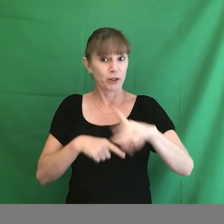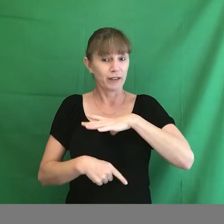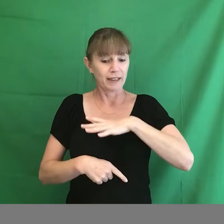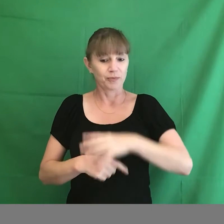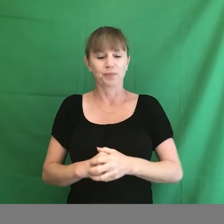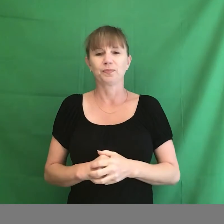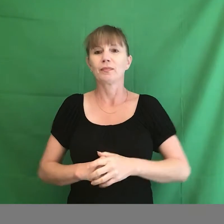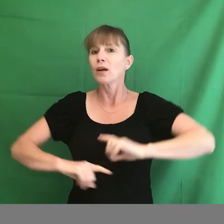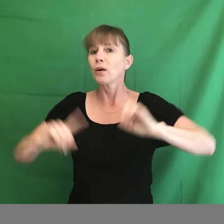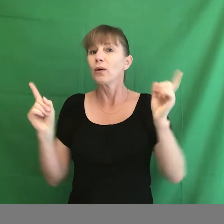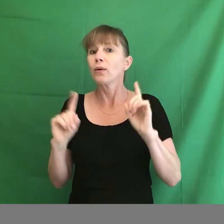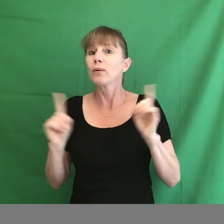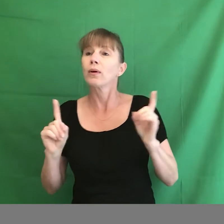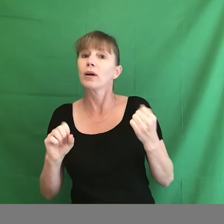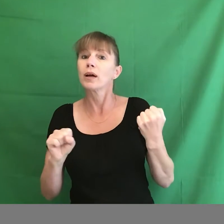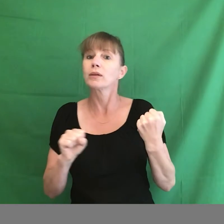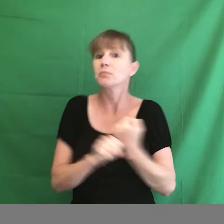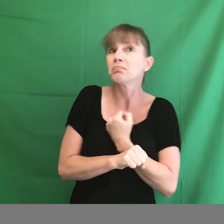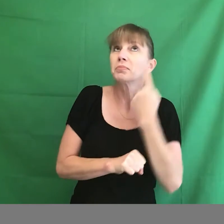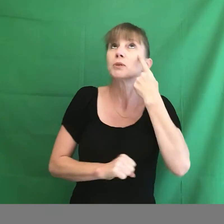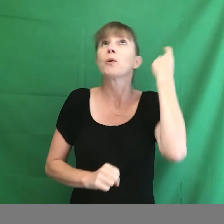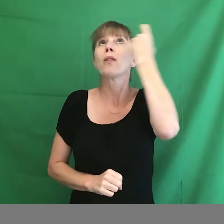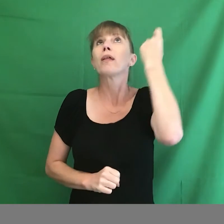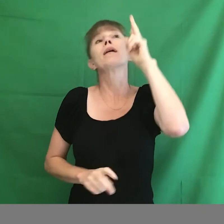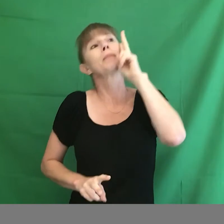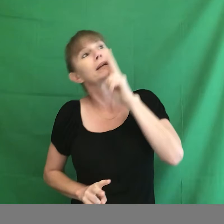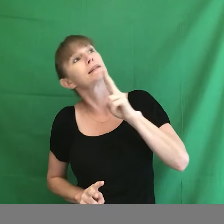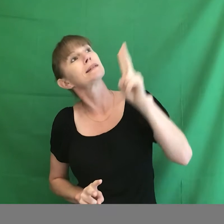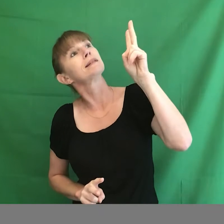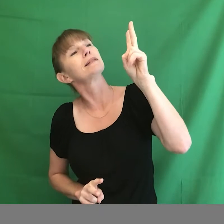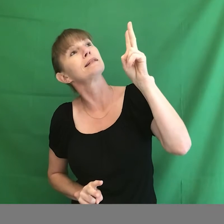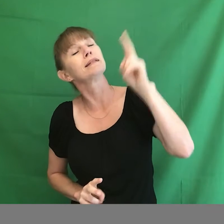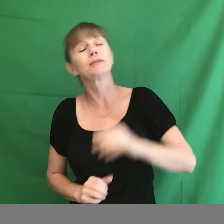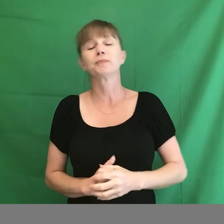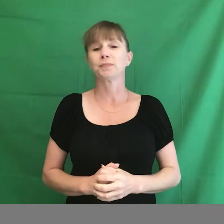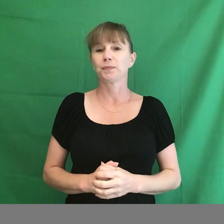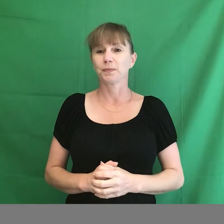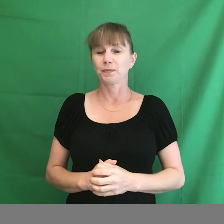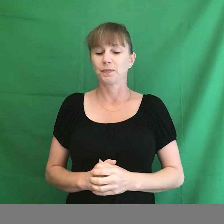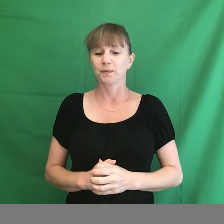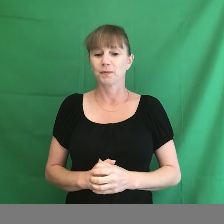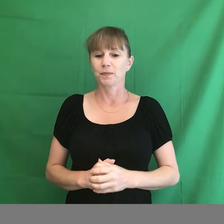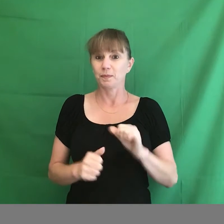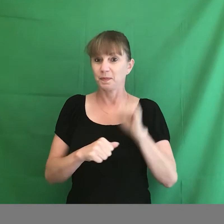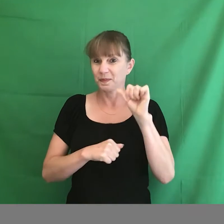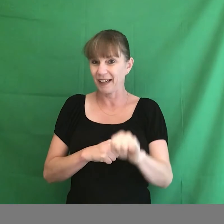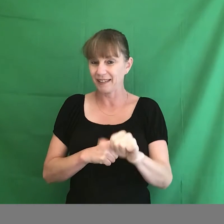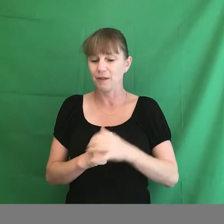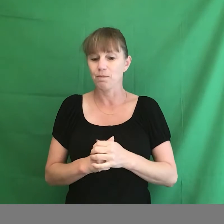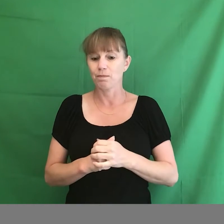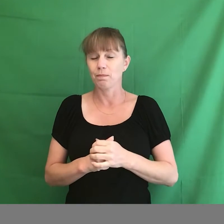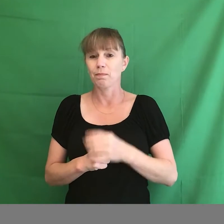that, ready? What do we think we might see? And then it